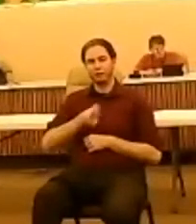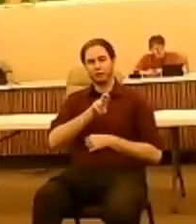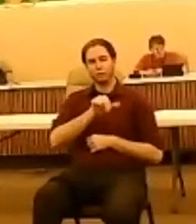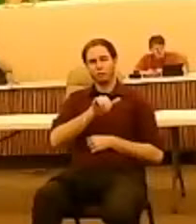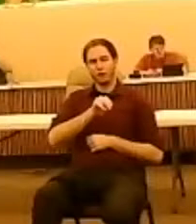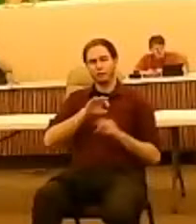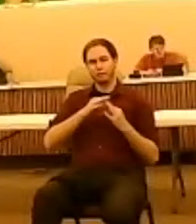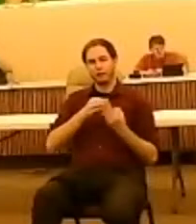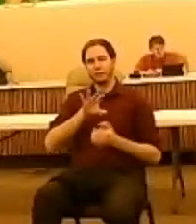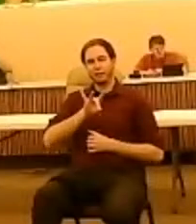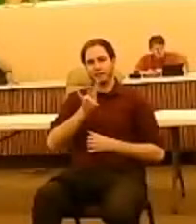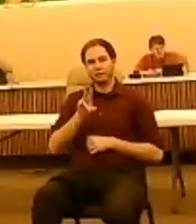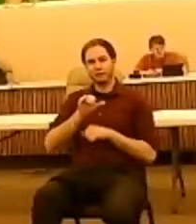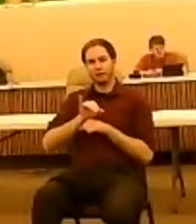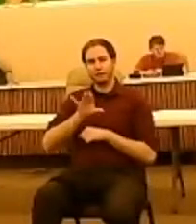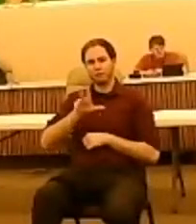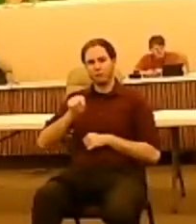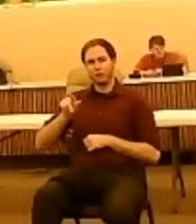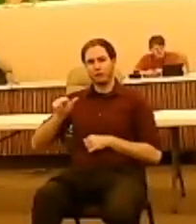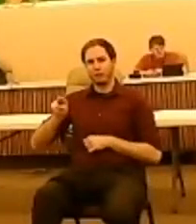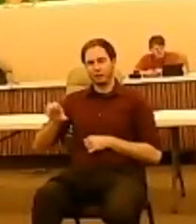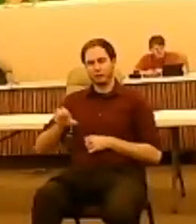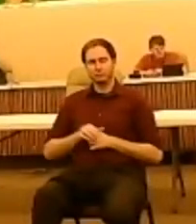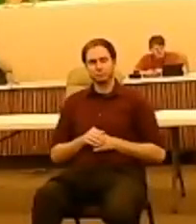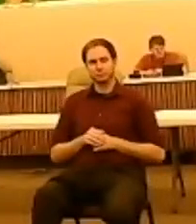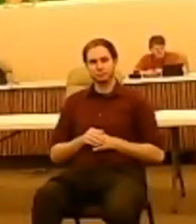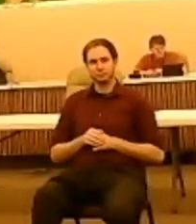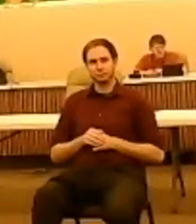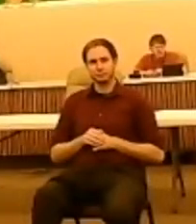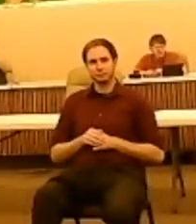family, 87 Night Frost Lane.